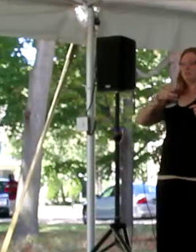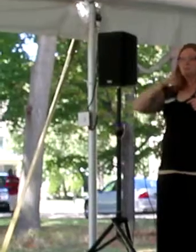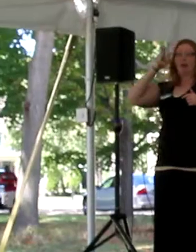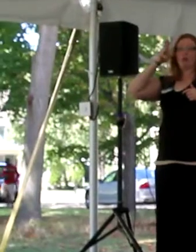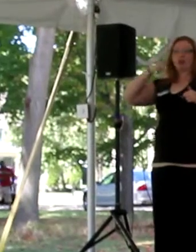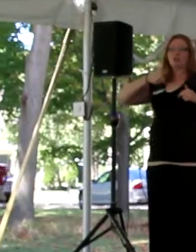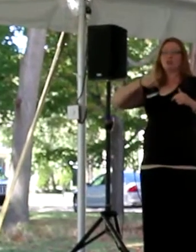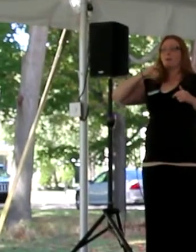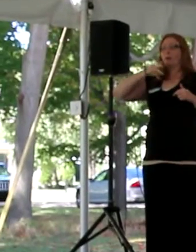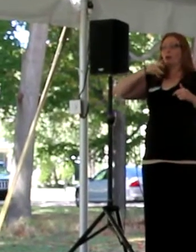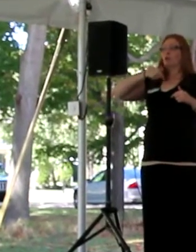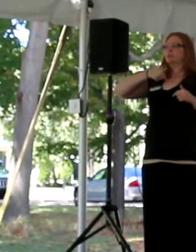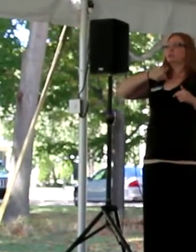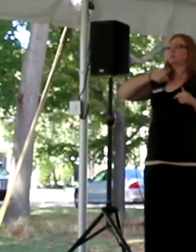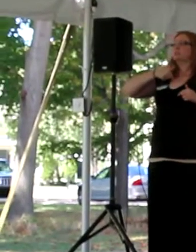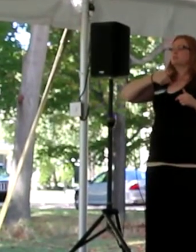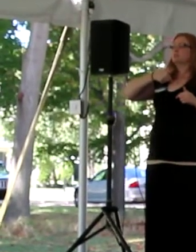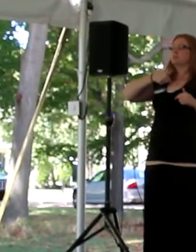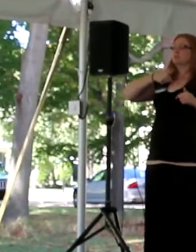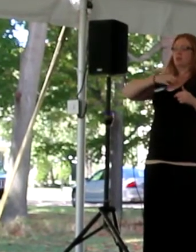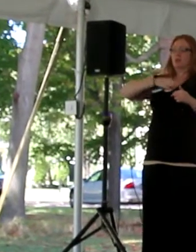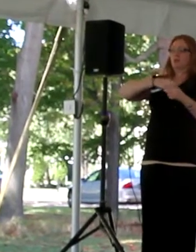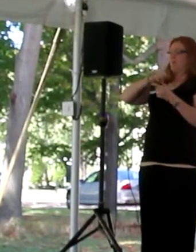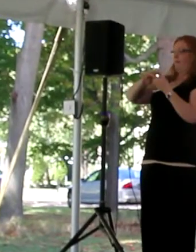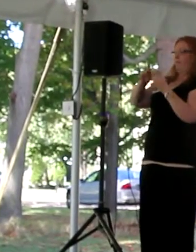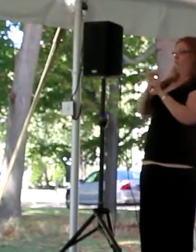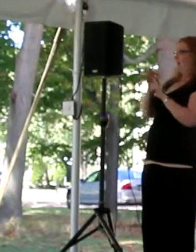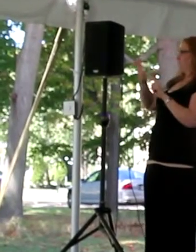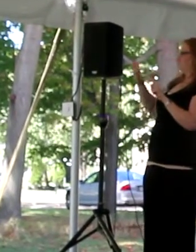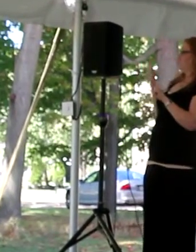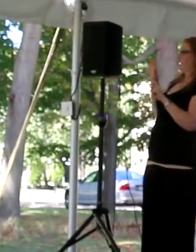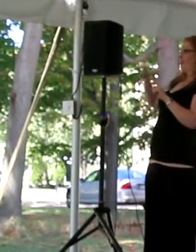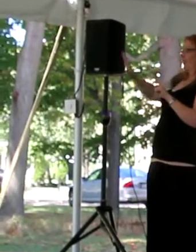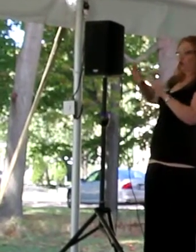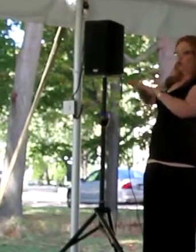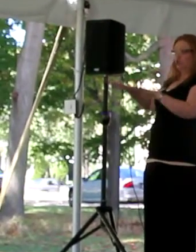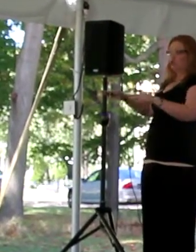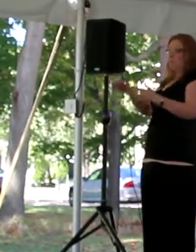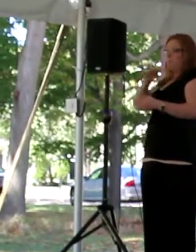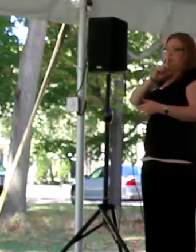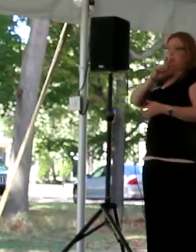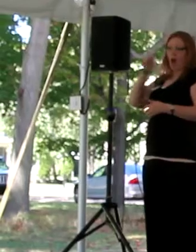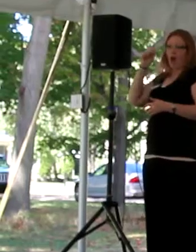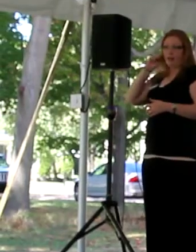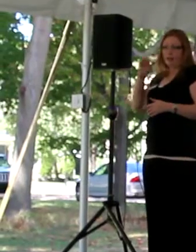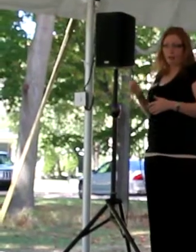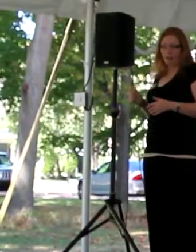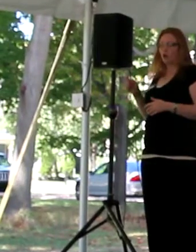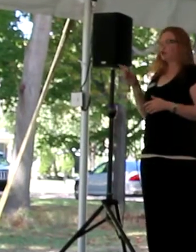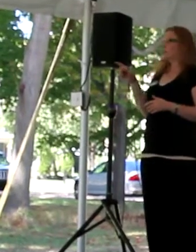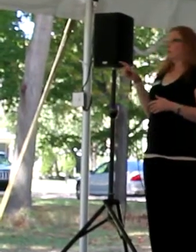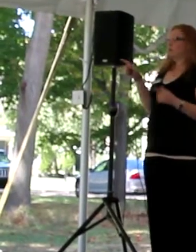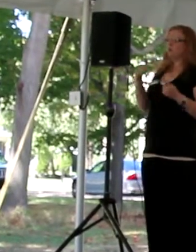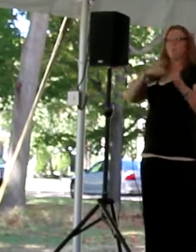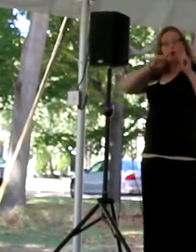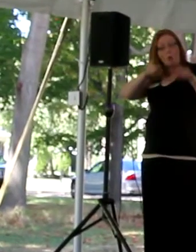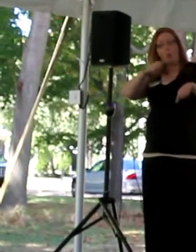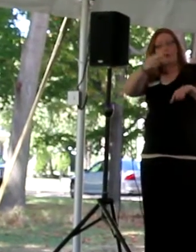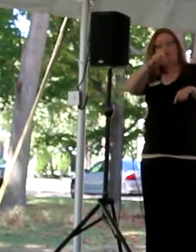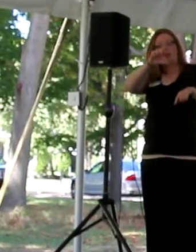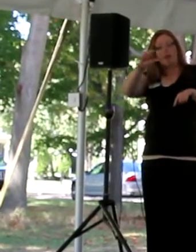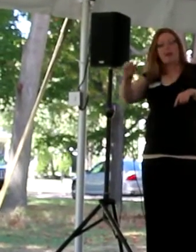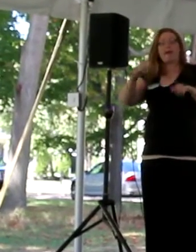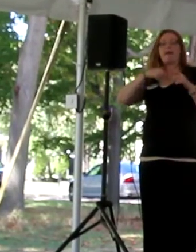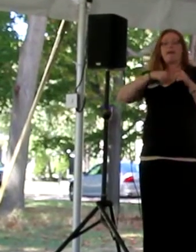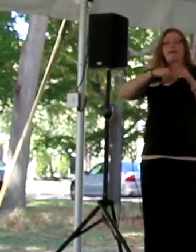you know, I mean, none of my friends have hearing impaired children. So when I go to HLAA and I go to the convention and I see all